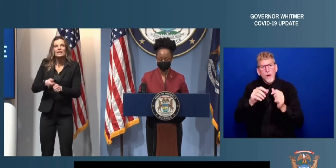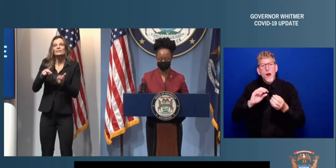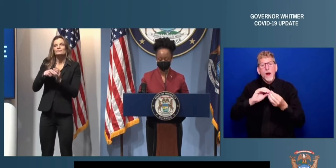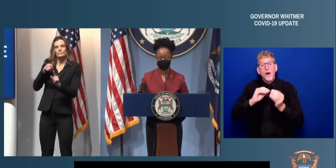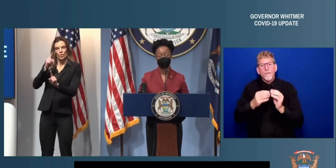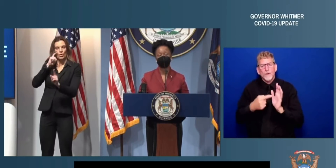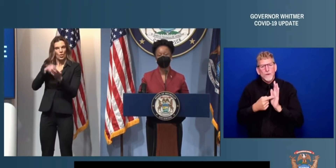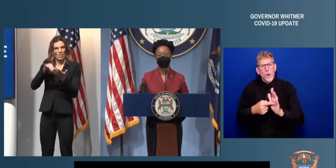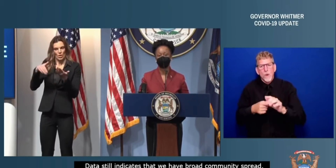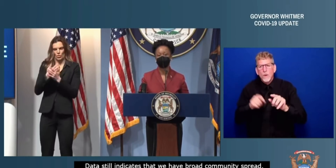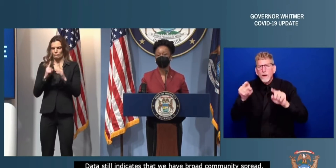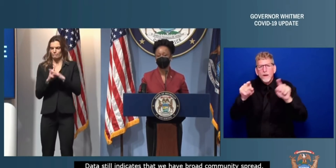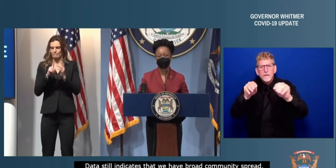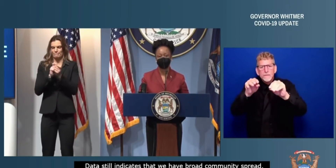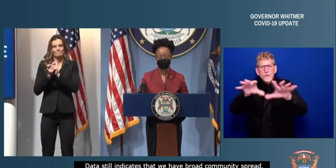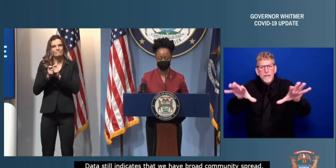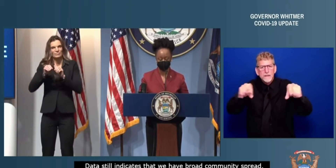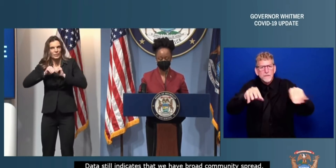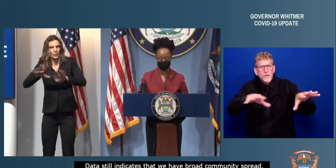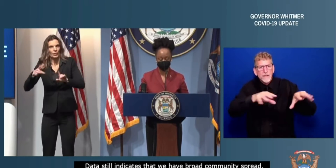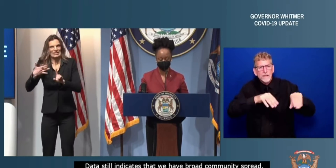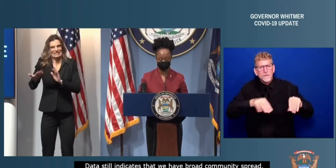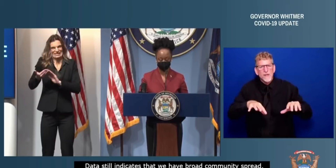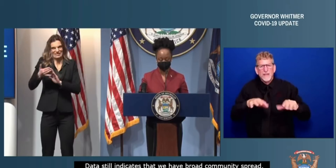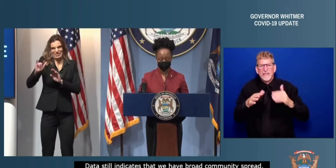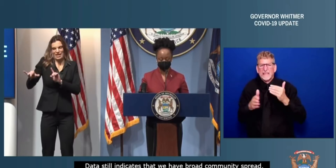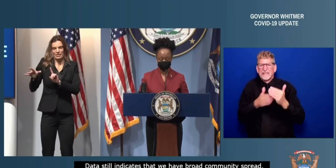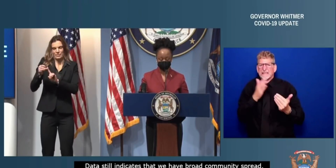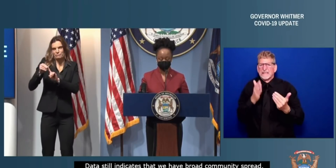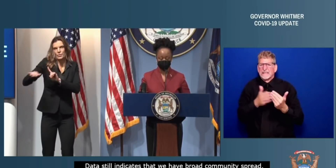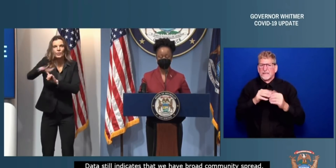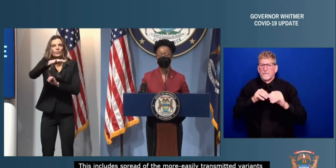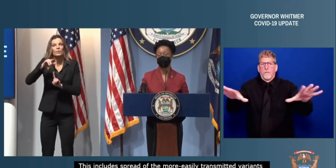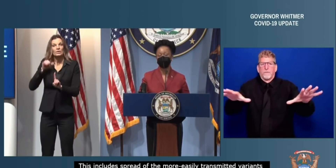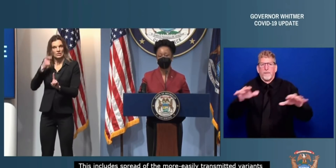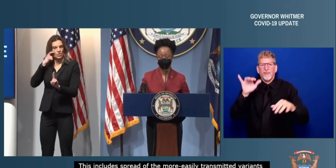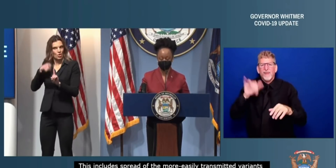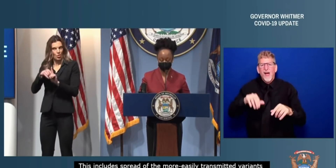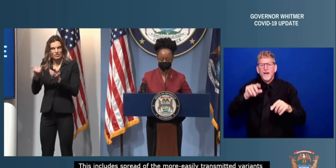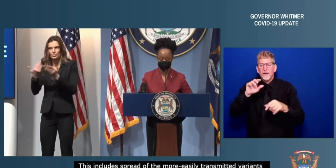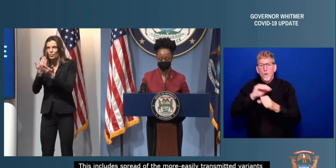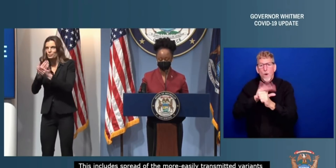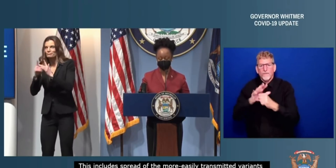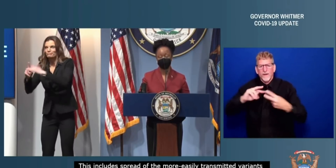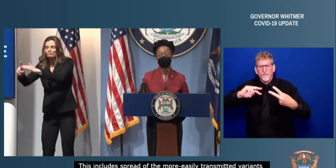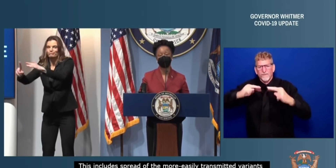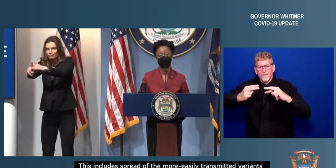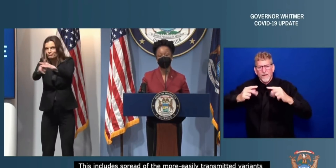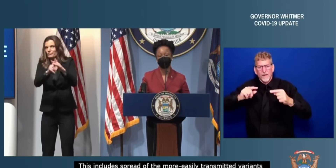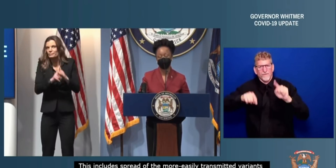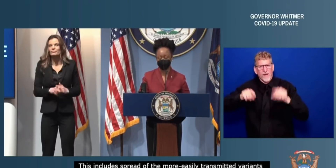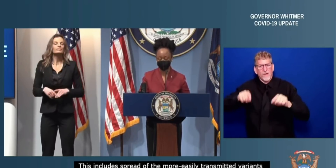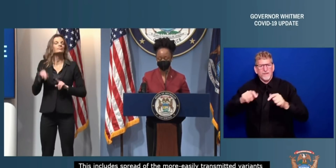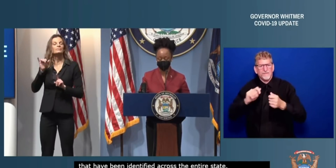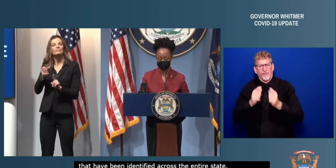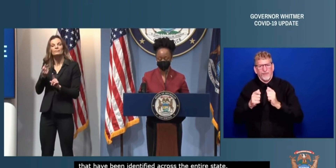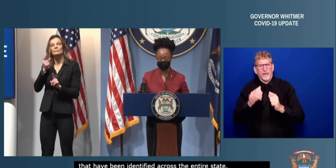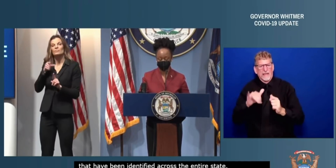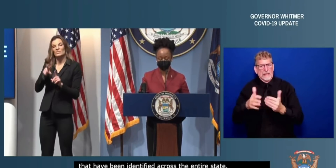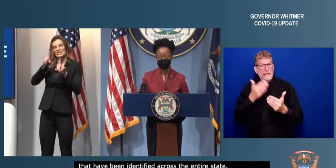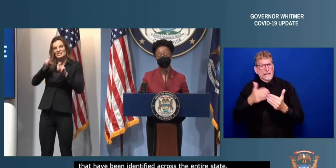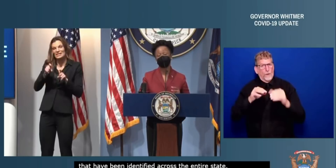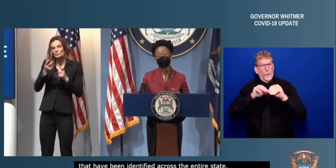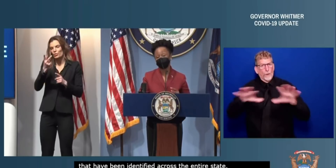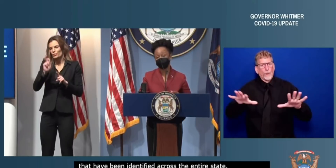transmitted variants that have been identified across the entire state. The percent of tests that are positive is about